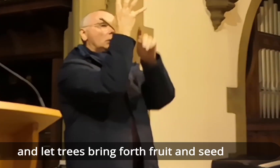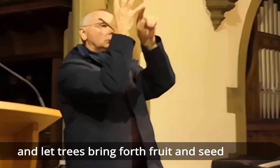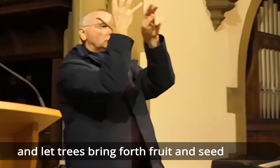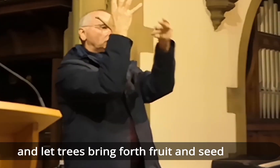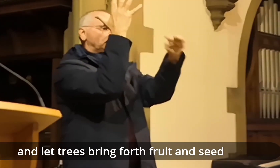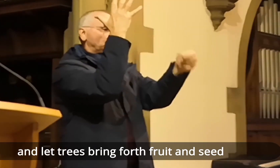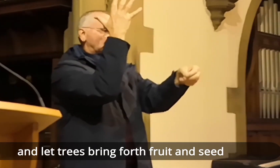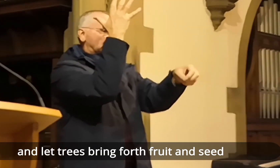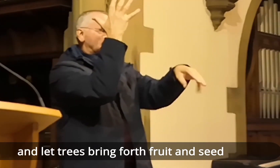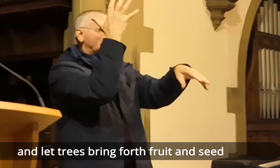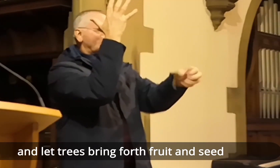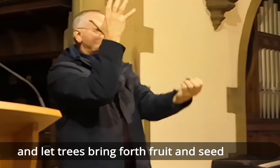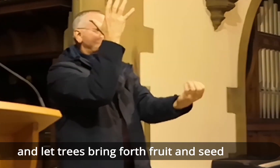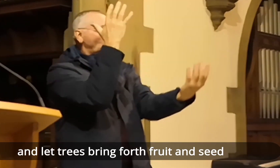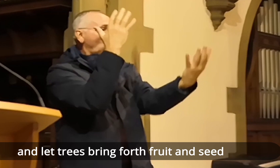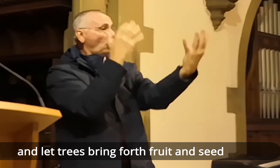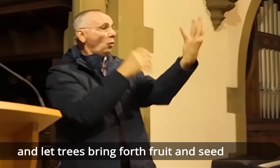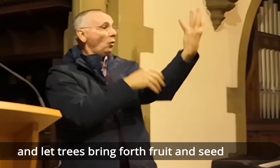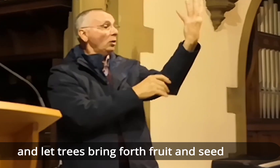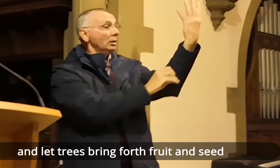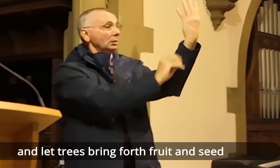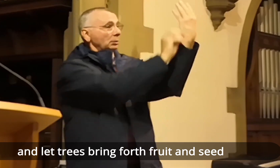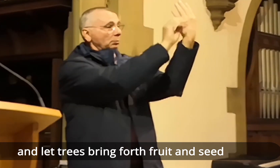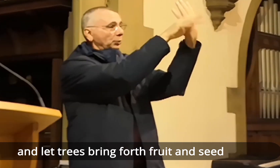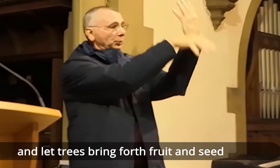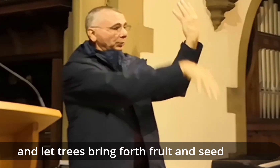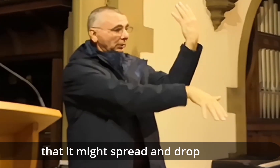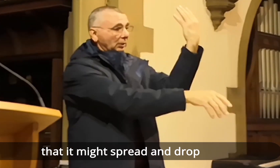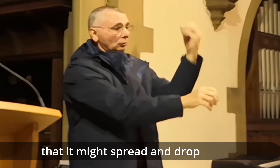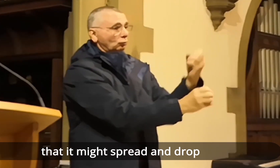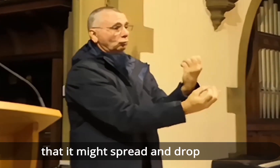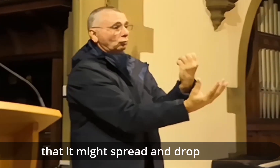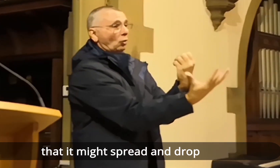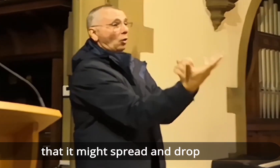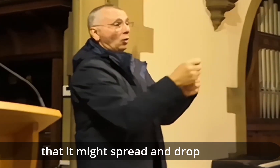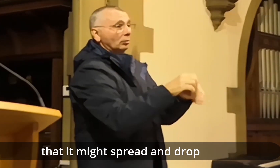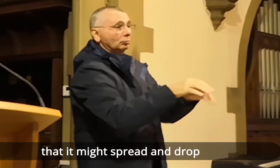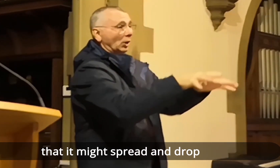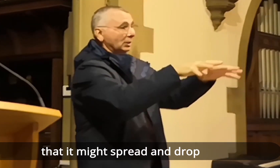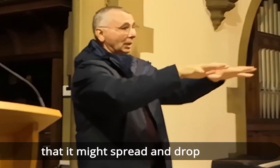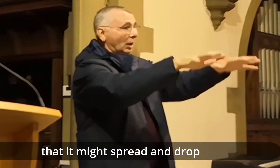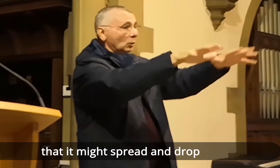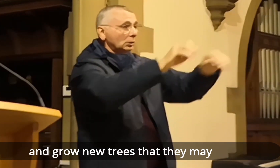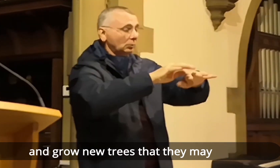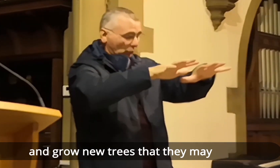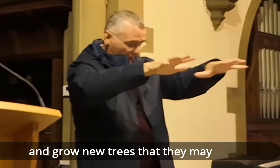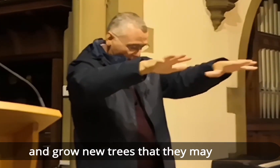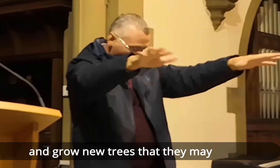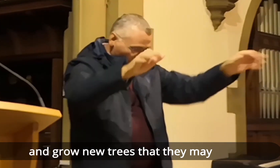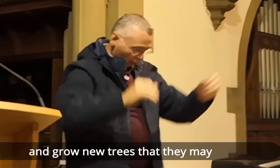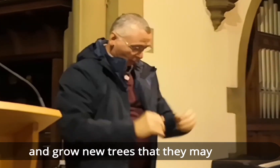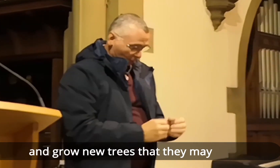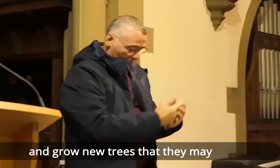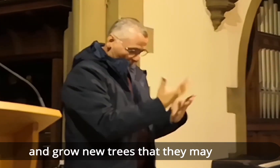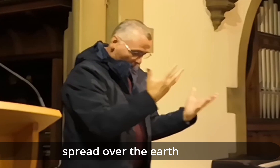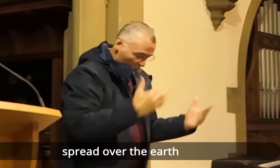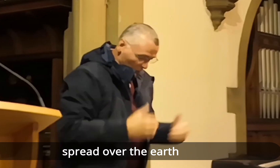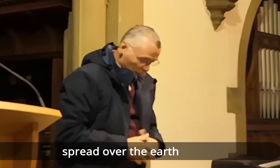And let trees bring forth fruit and seed that it might spread and drop and grow new trees that they may spread over